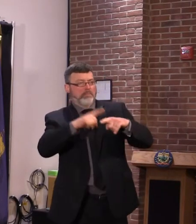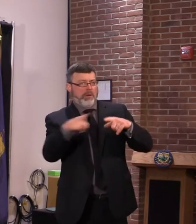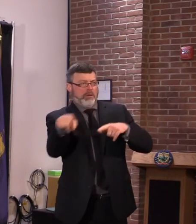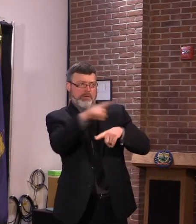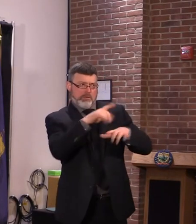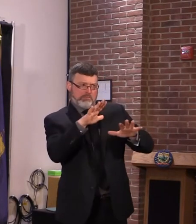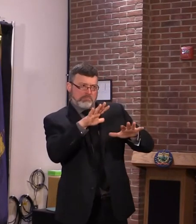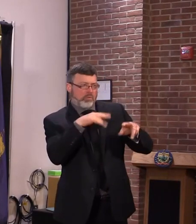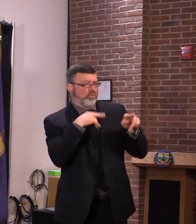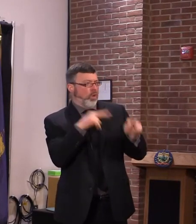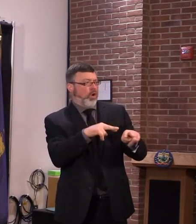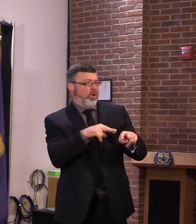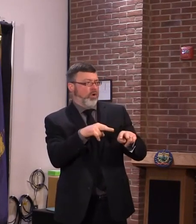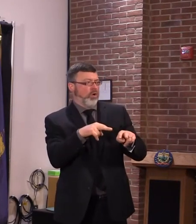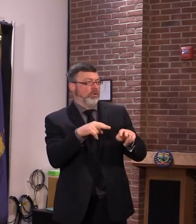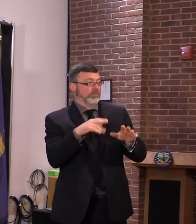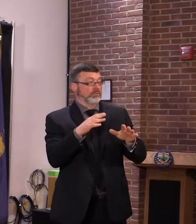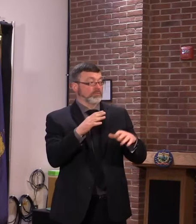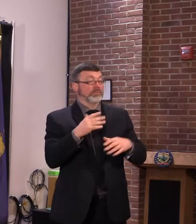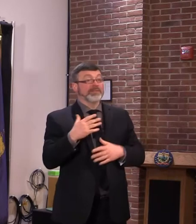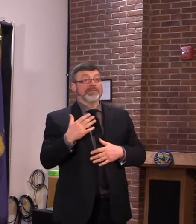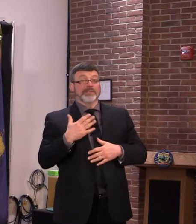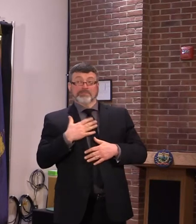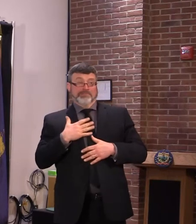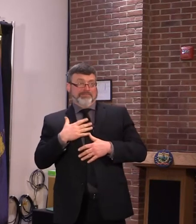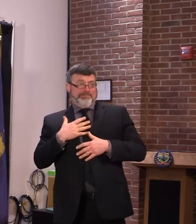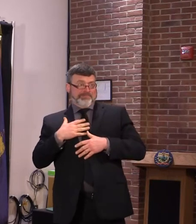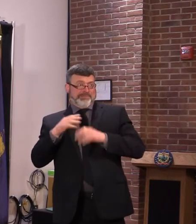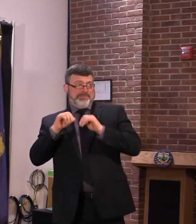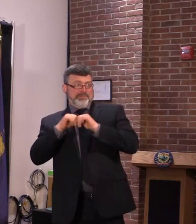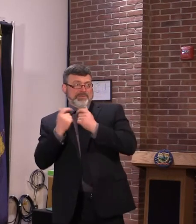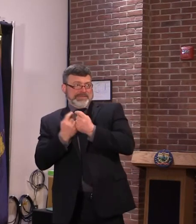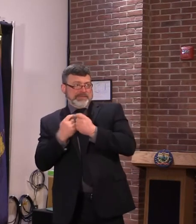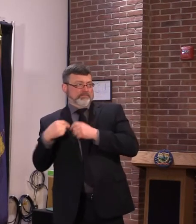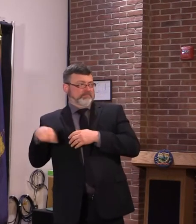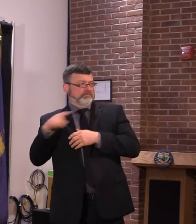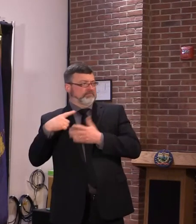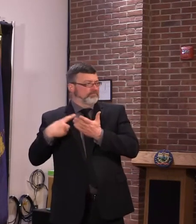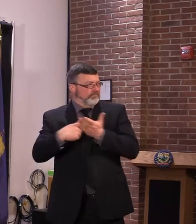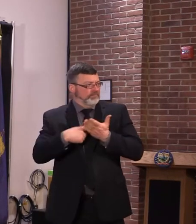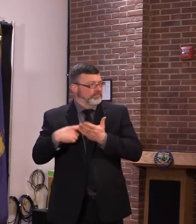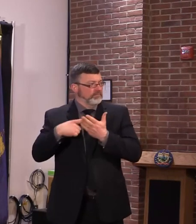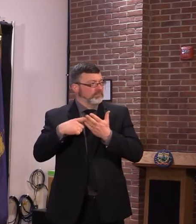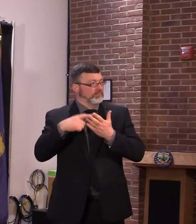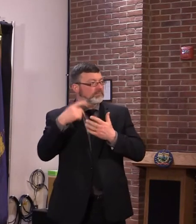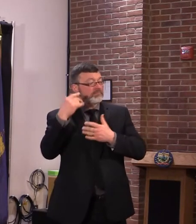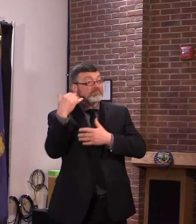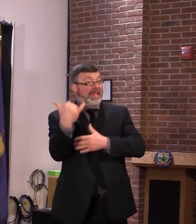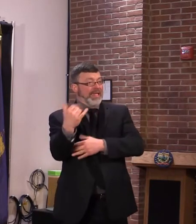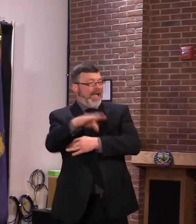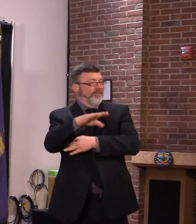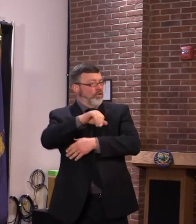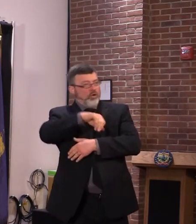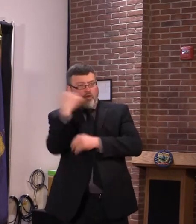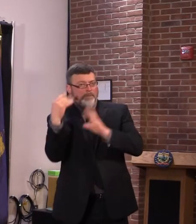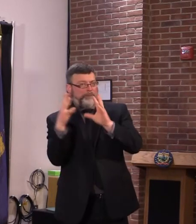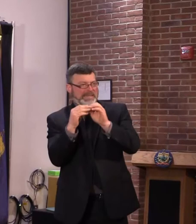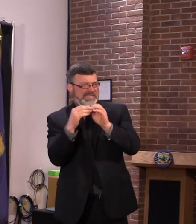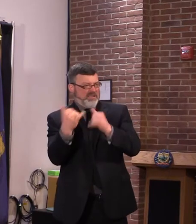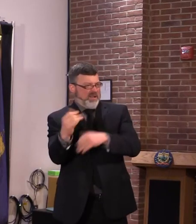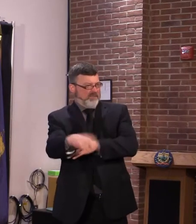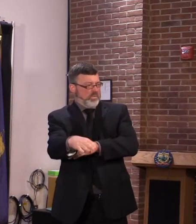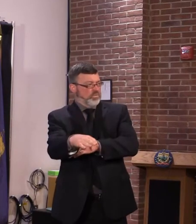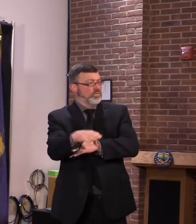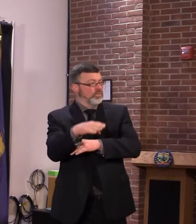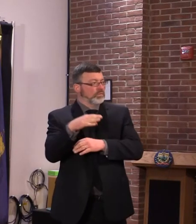actively as a team right now, and in fact, this afternoon we're having further discussions, not just within our team, but with the